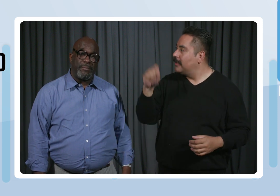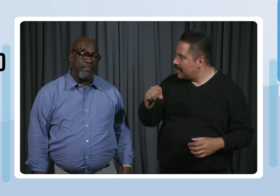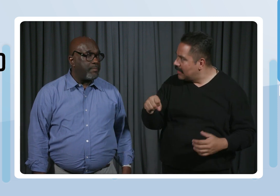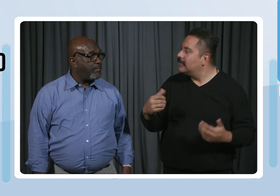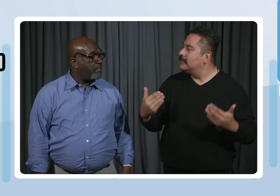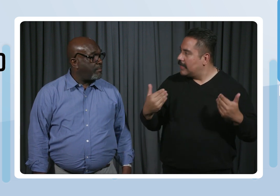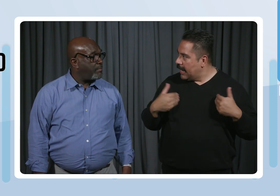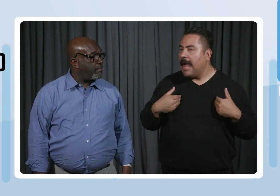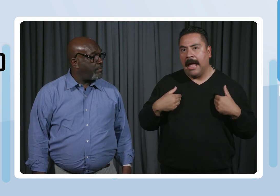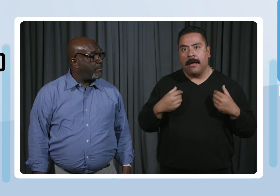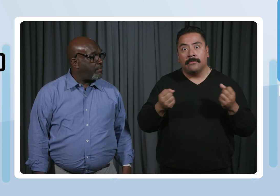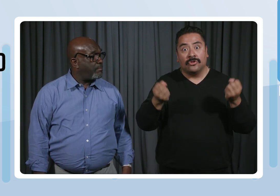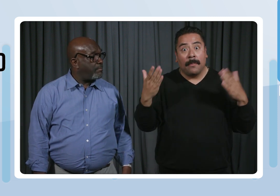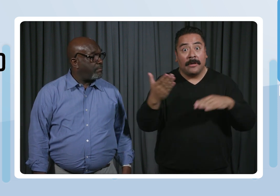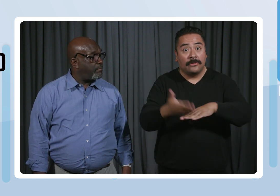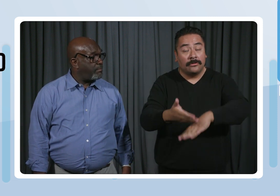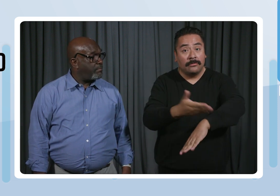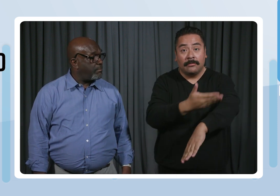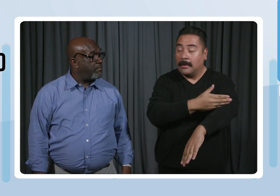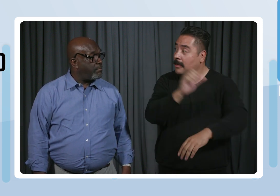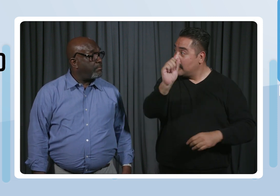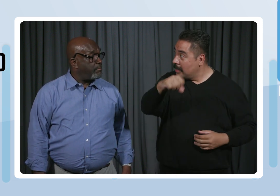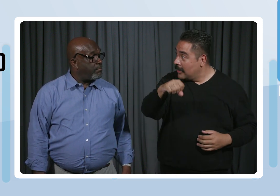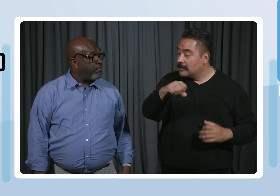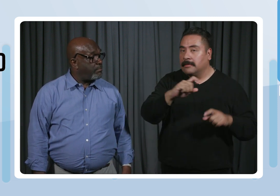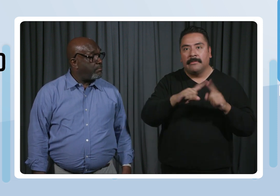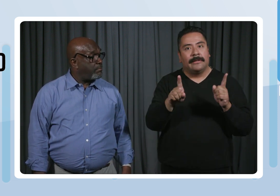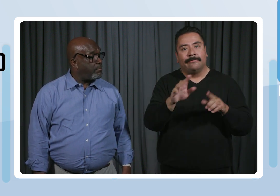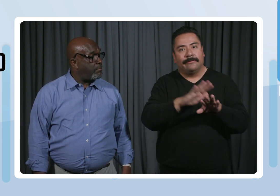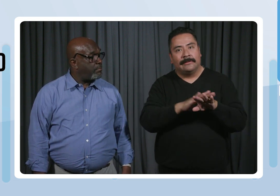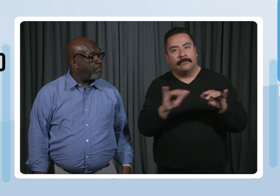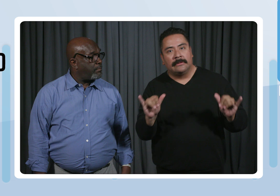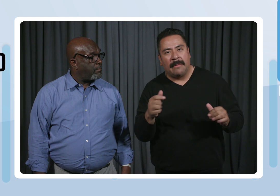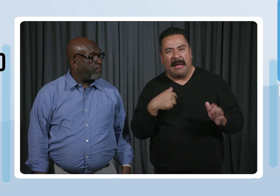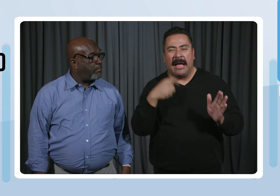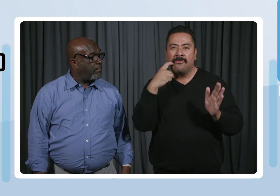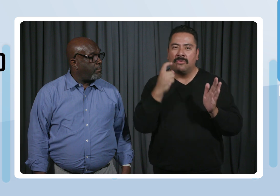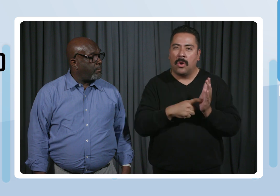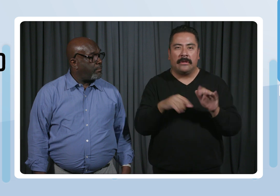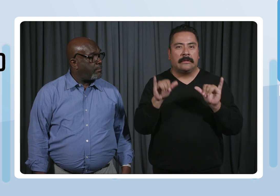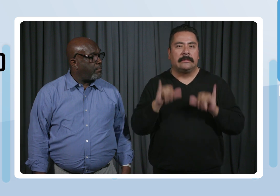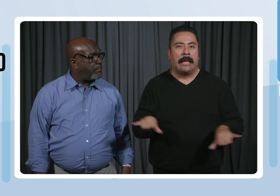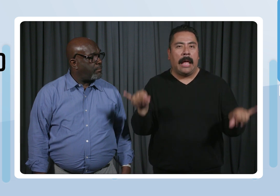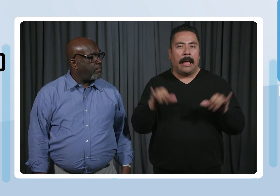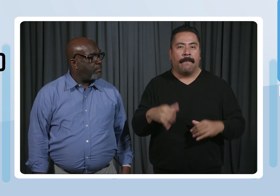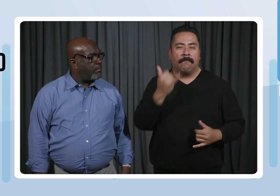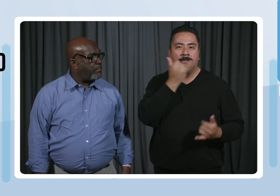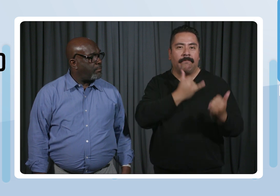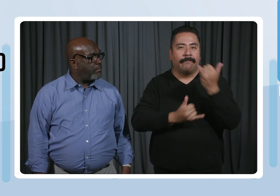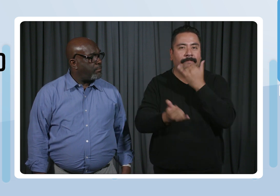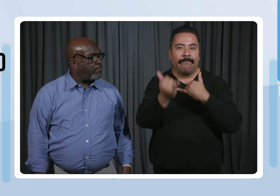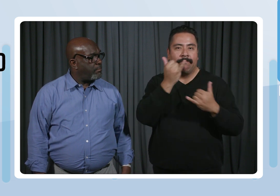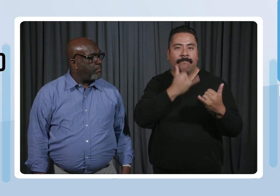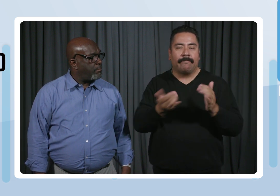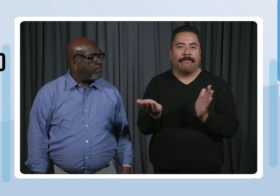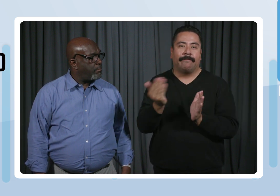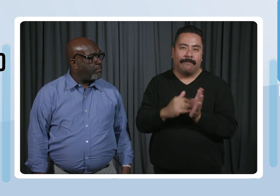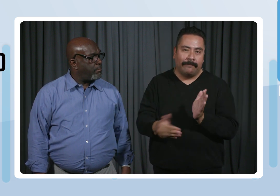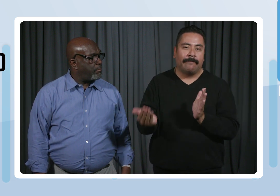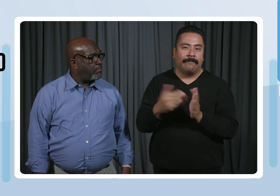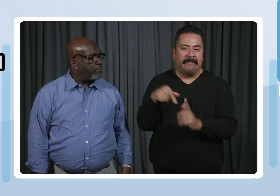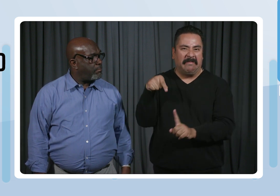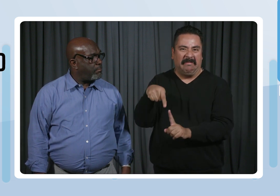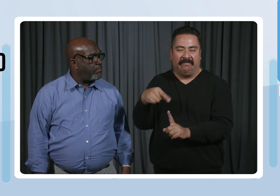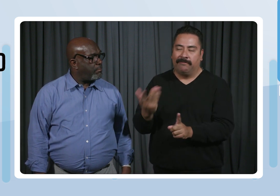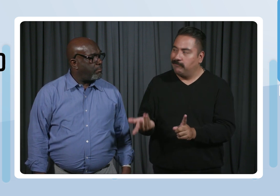been so much progress. And I also think that I see the same mistakes made over and over and